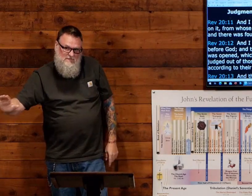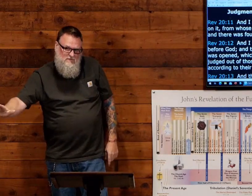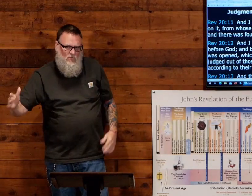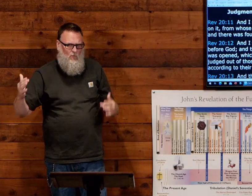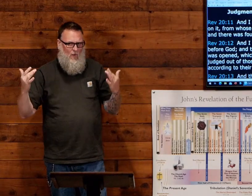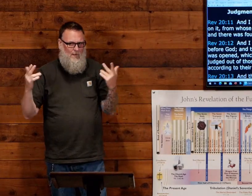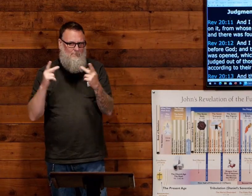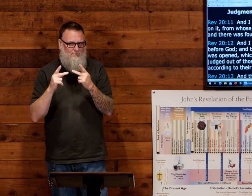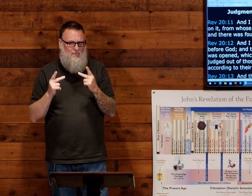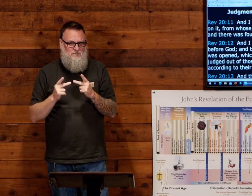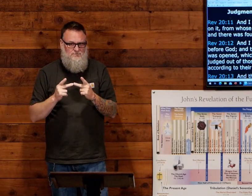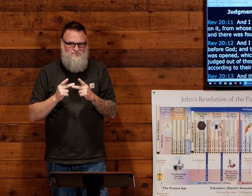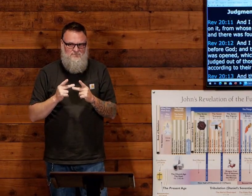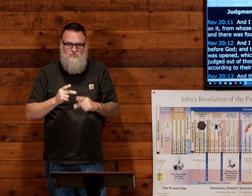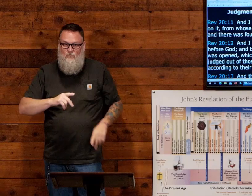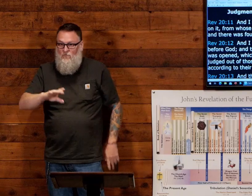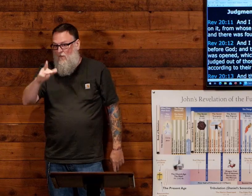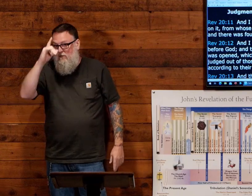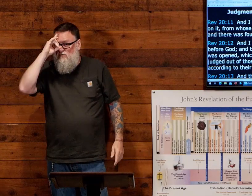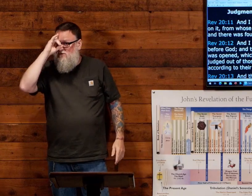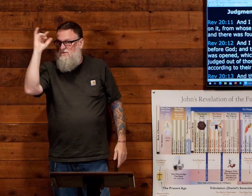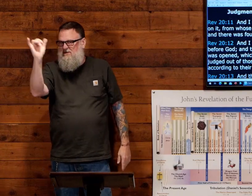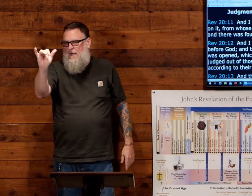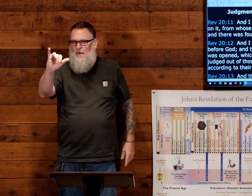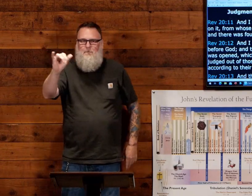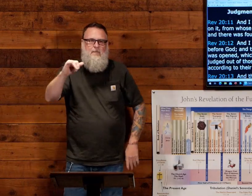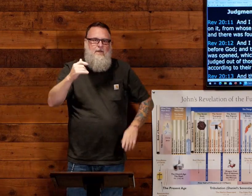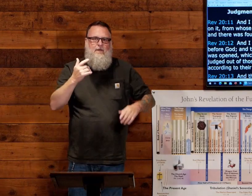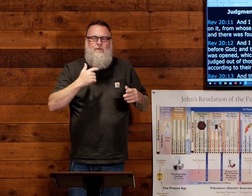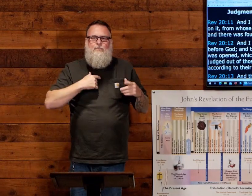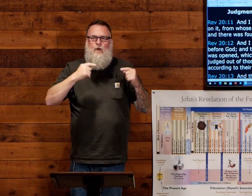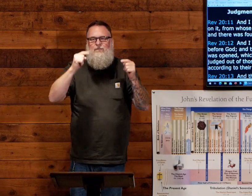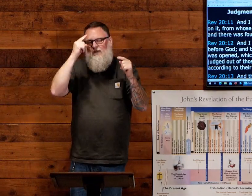Don't get me wrong, he's busy, but he's in a place that he's waiting for the...